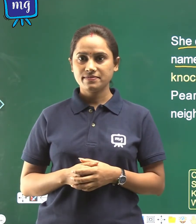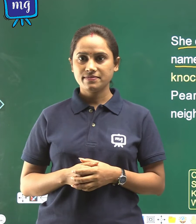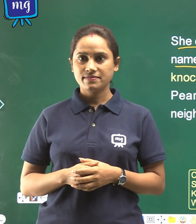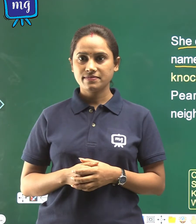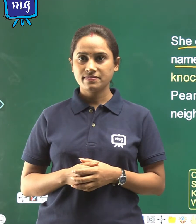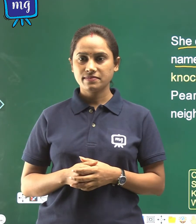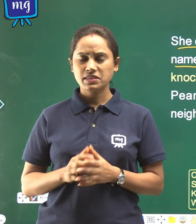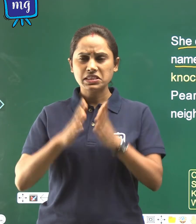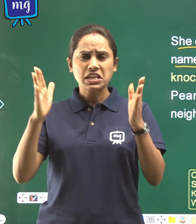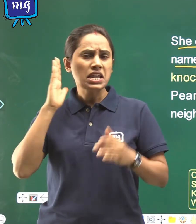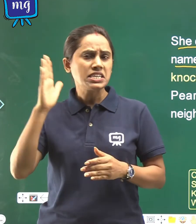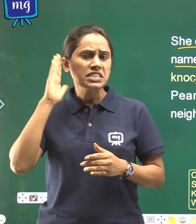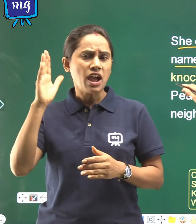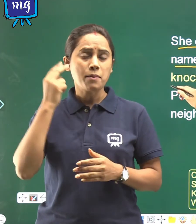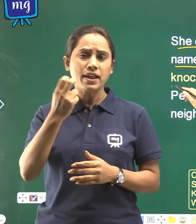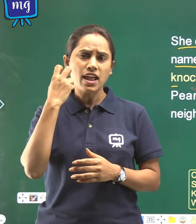sharp knocking